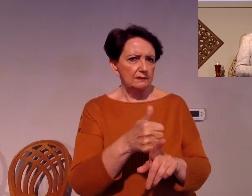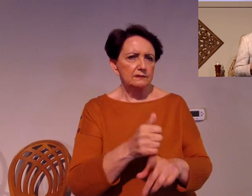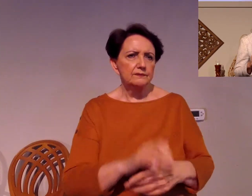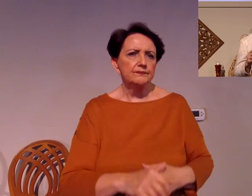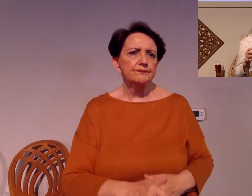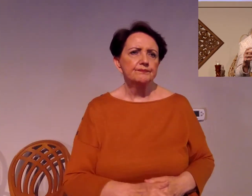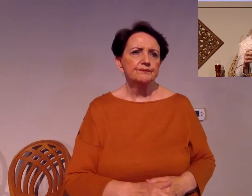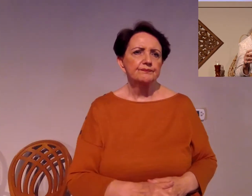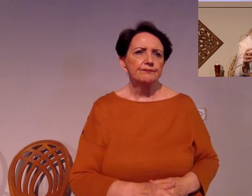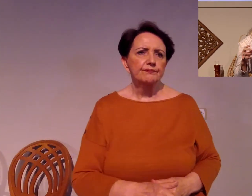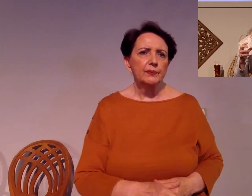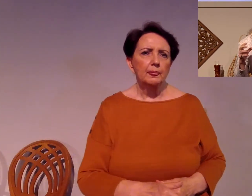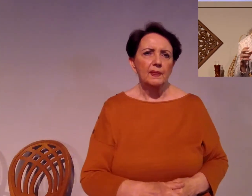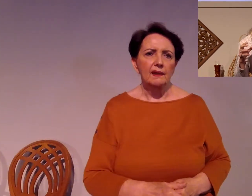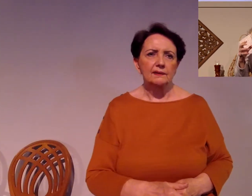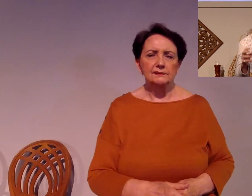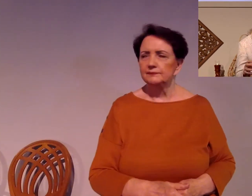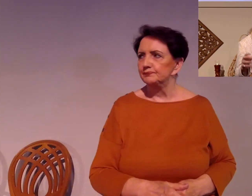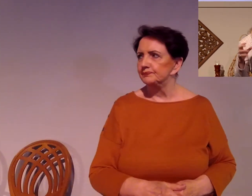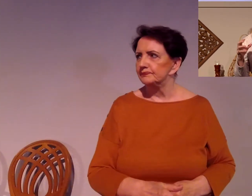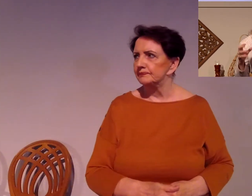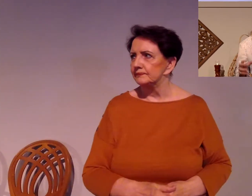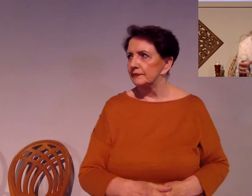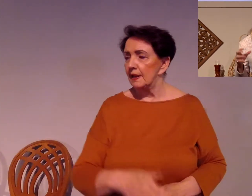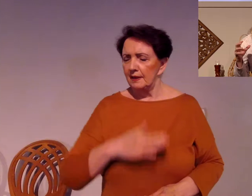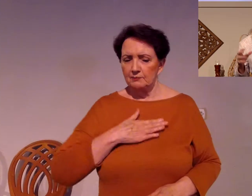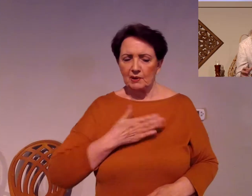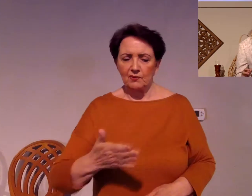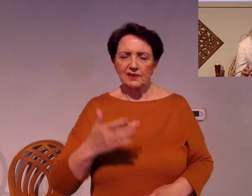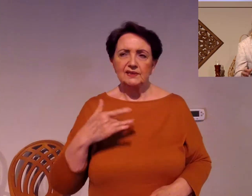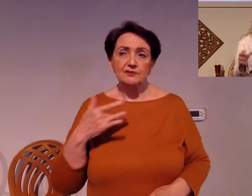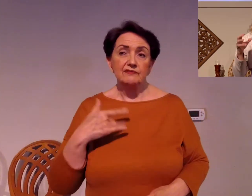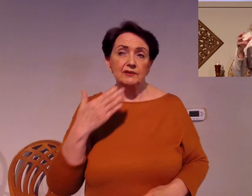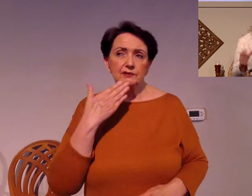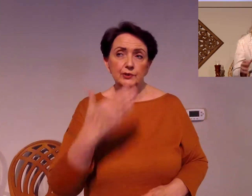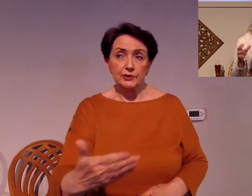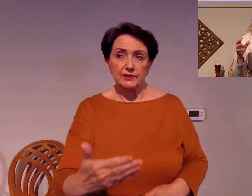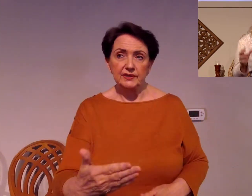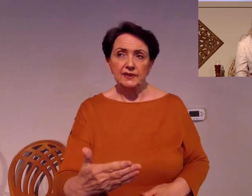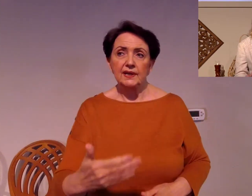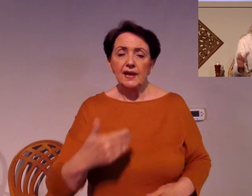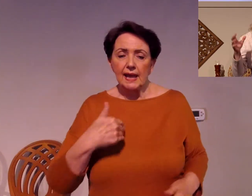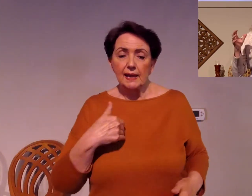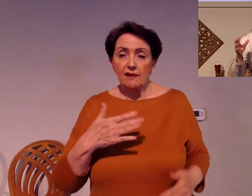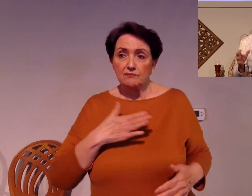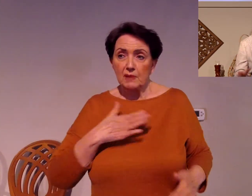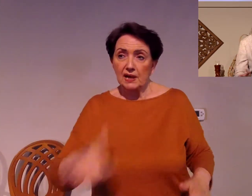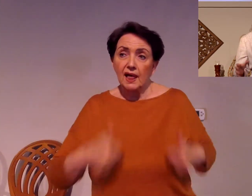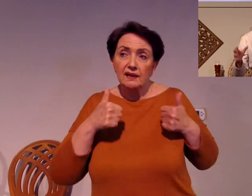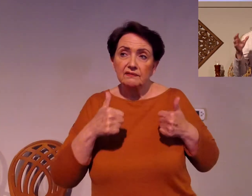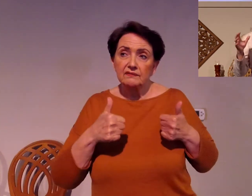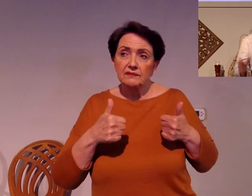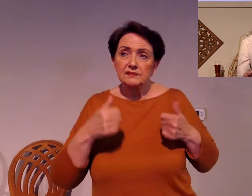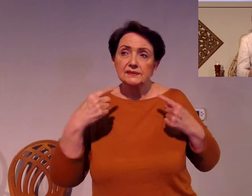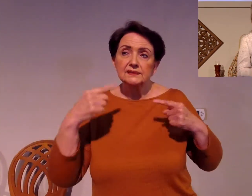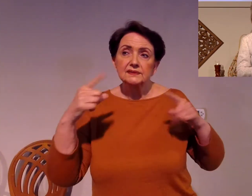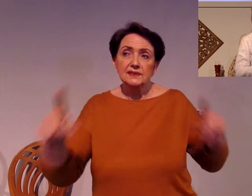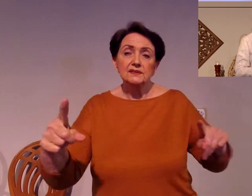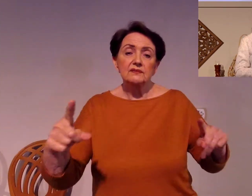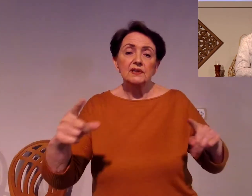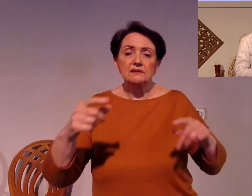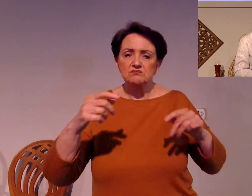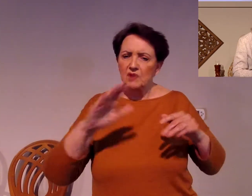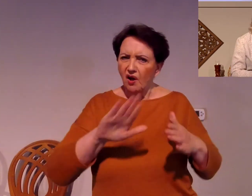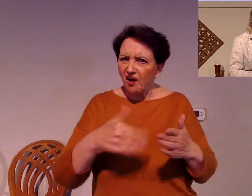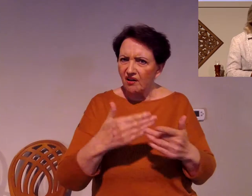book. Am I willing to feel good and have my life go well all the